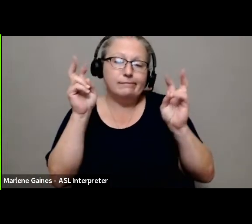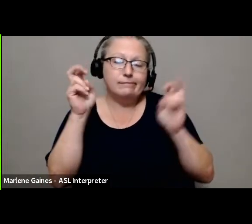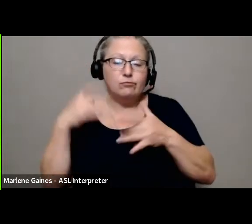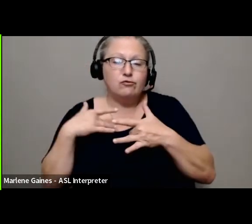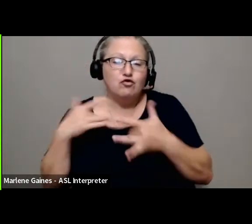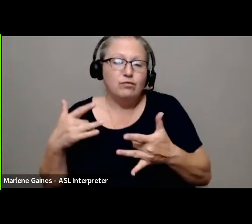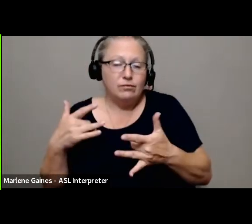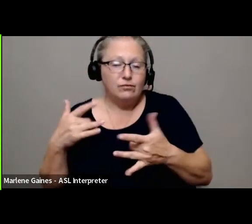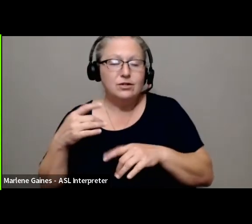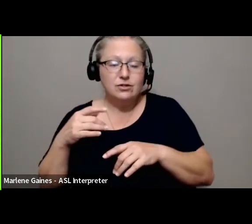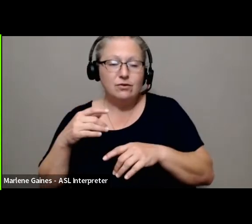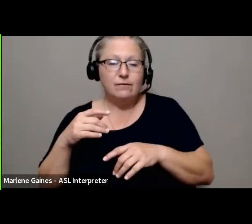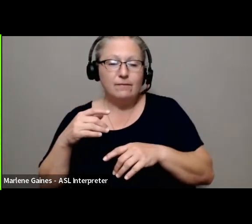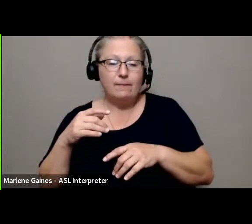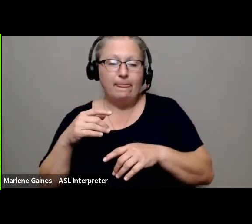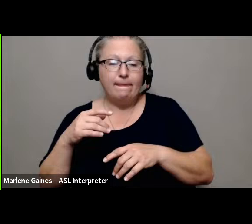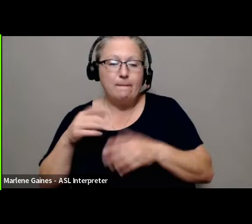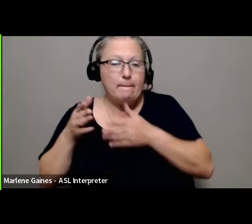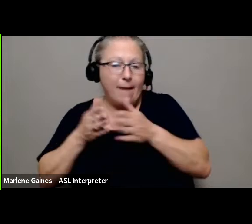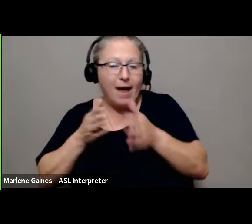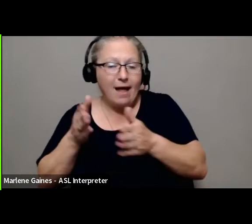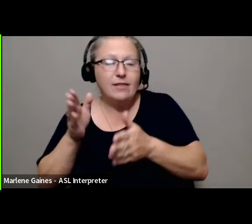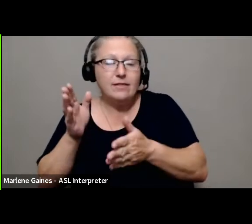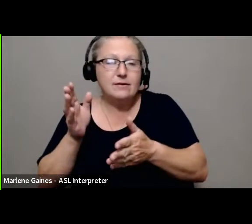traditional path is